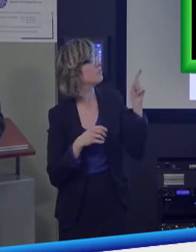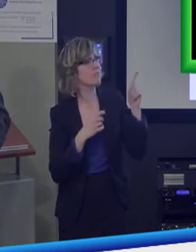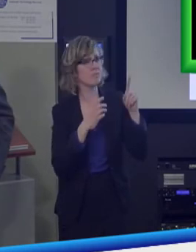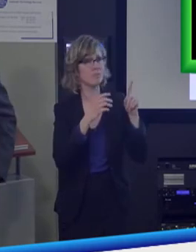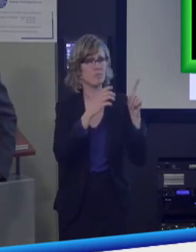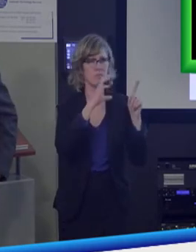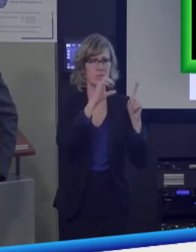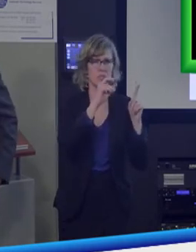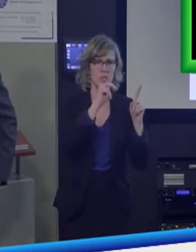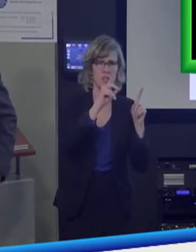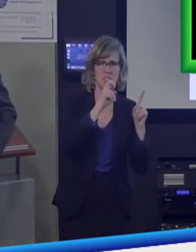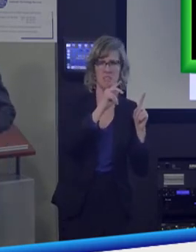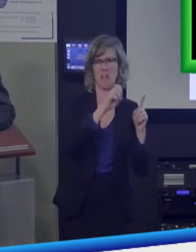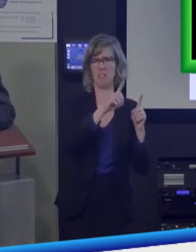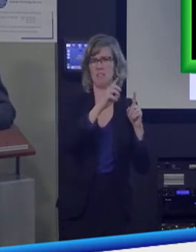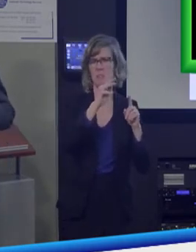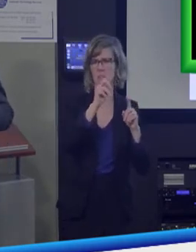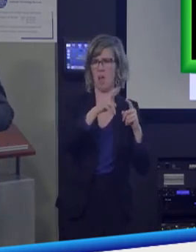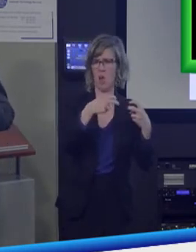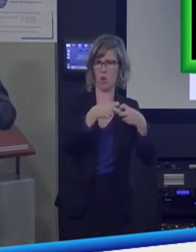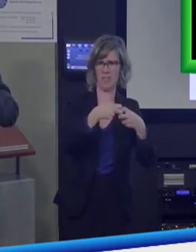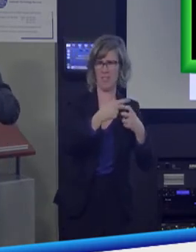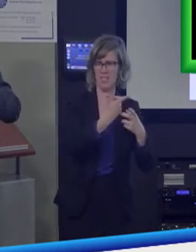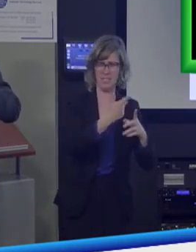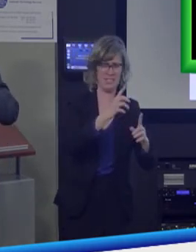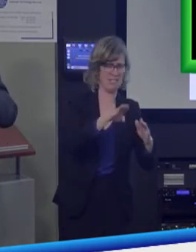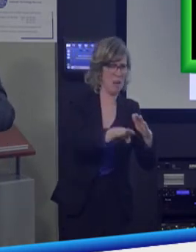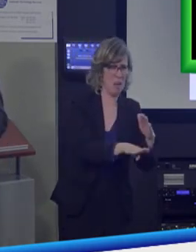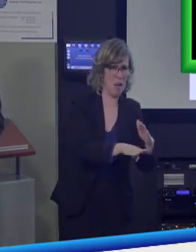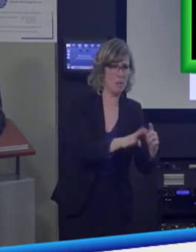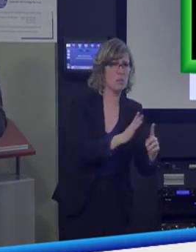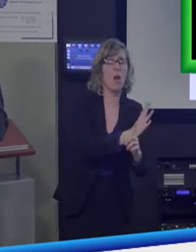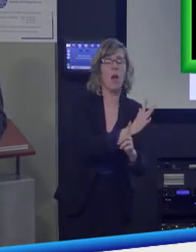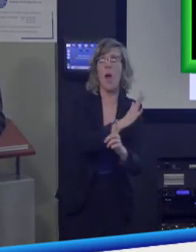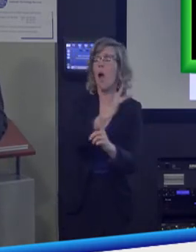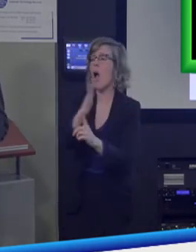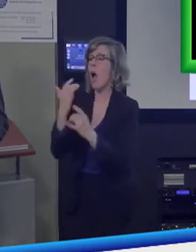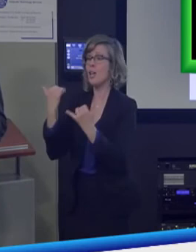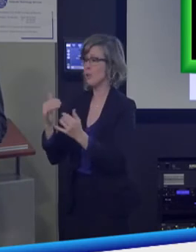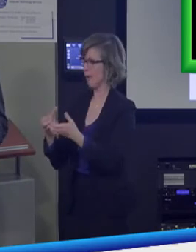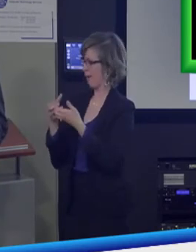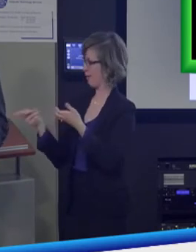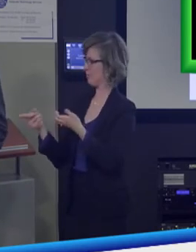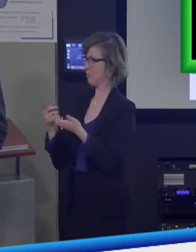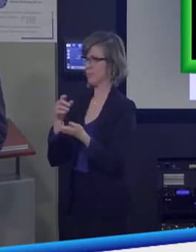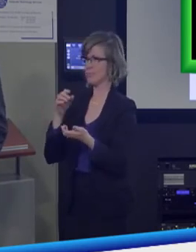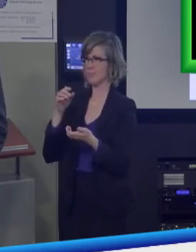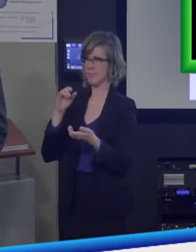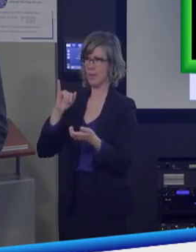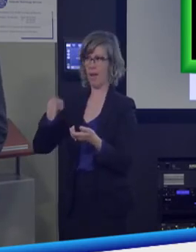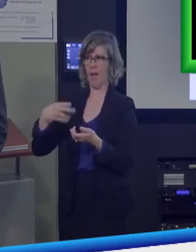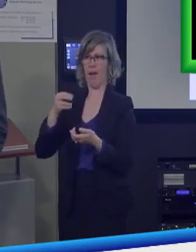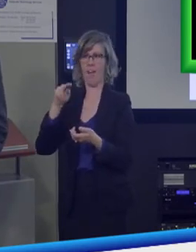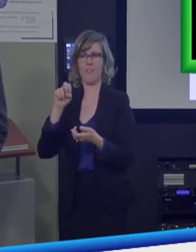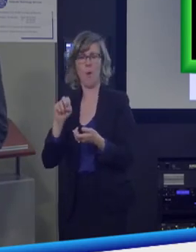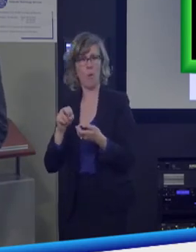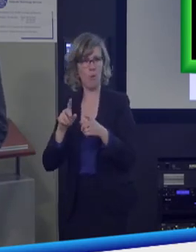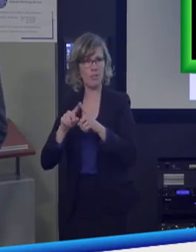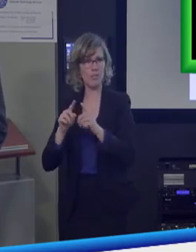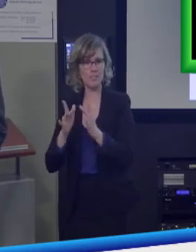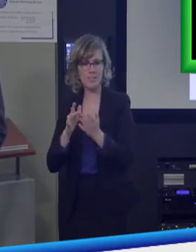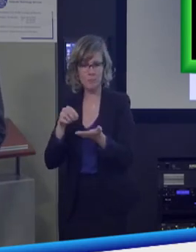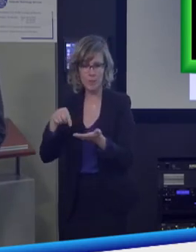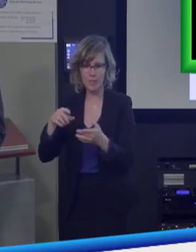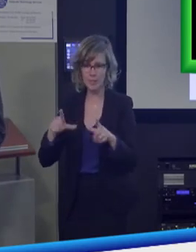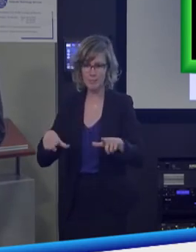research. And today, you have your iPhone and you have circuits and all that kind of stuff.